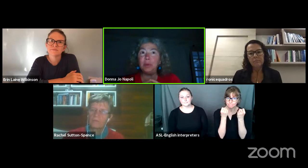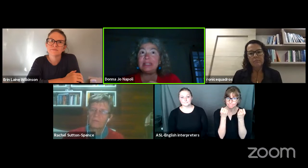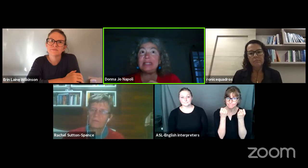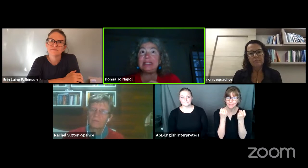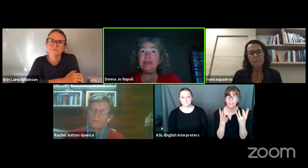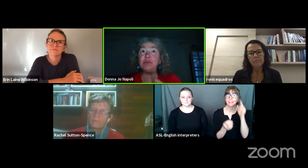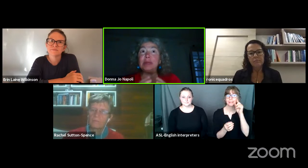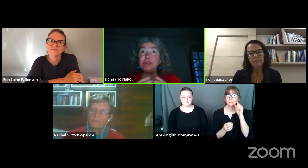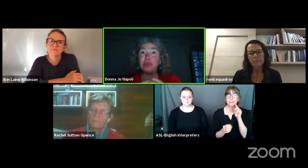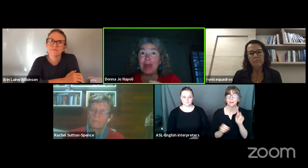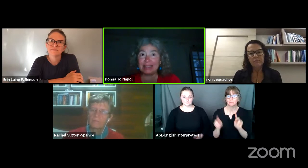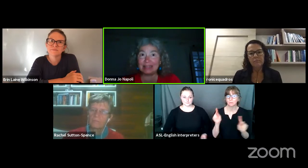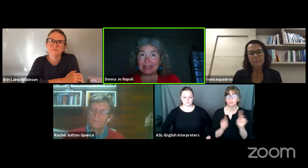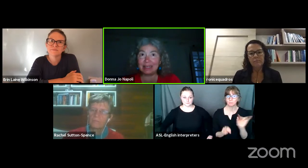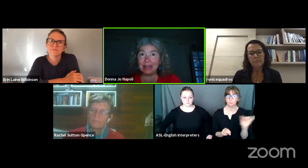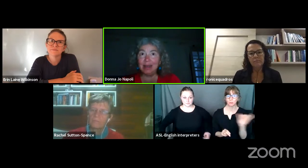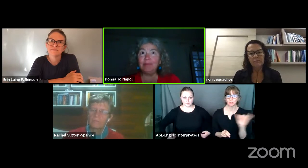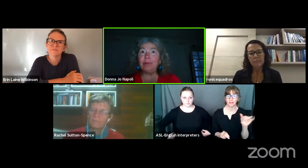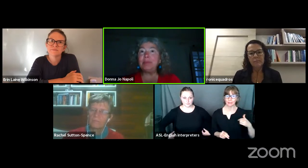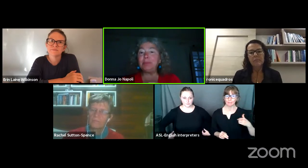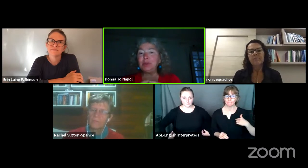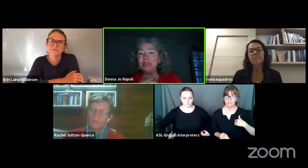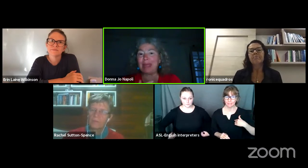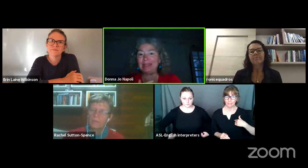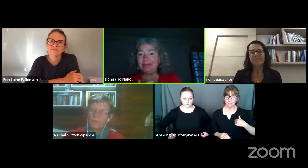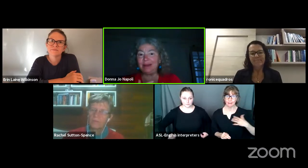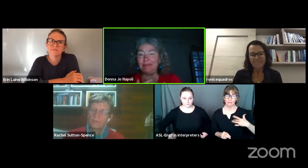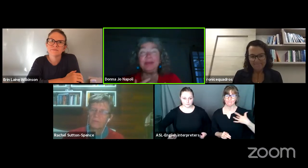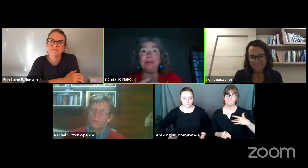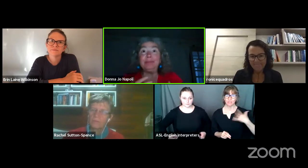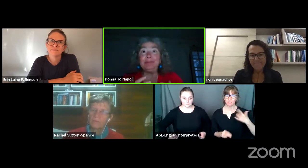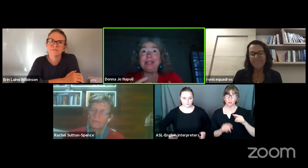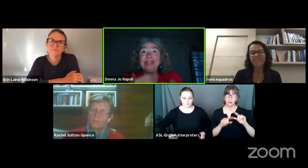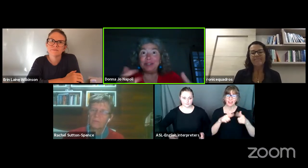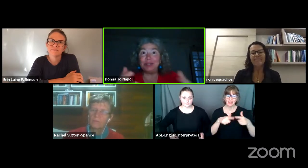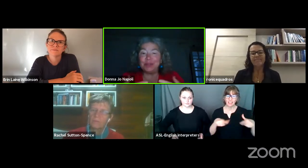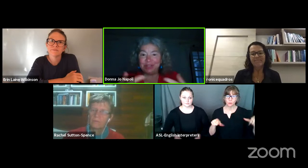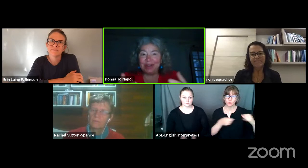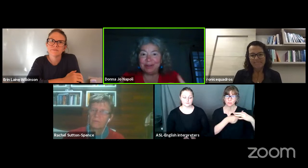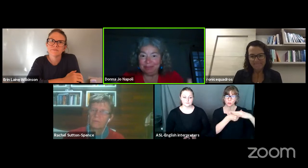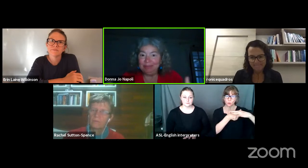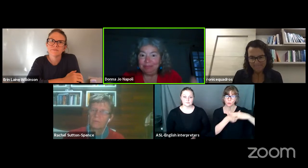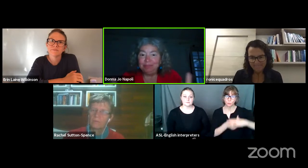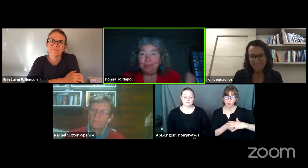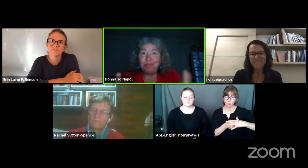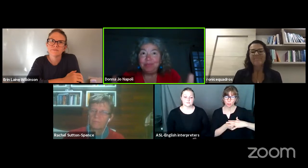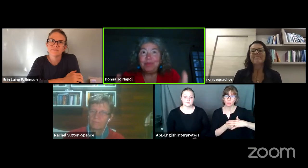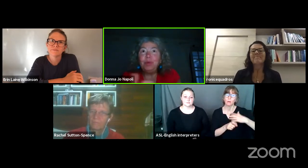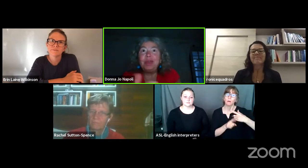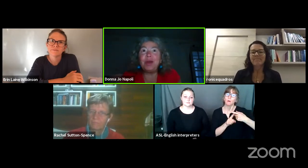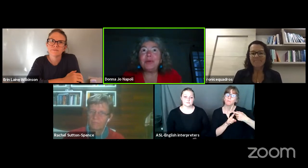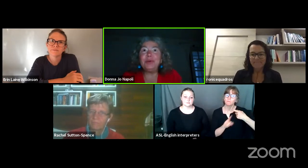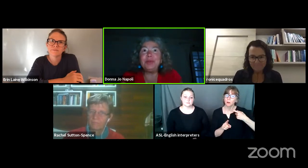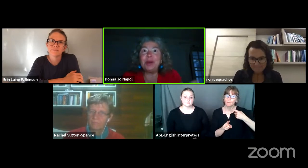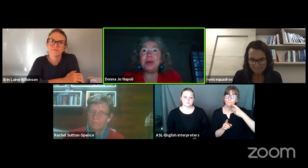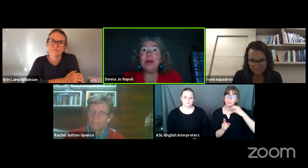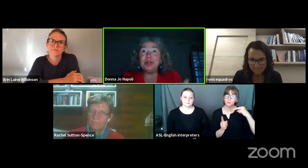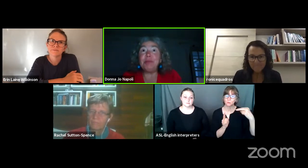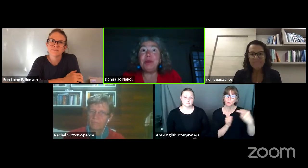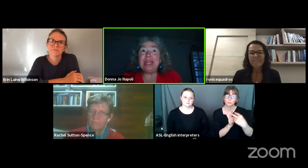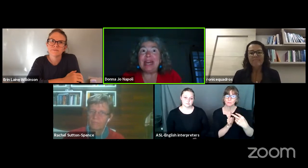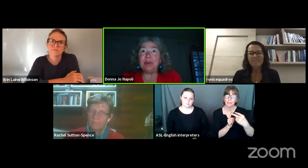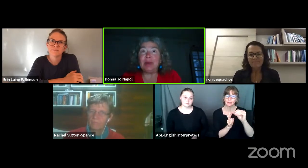feel linguistically repressed from the perspective of their listeners, who